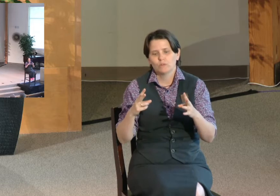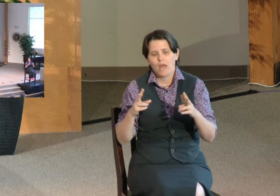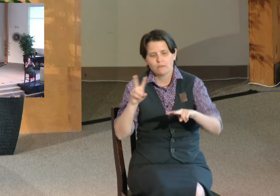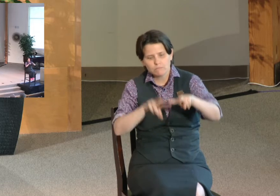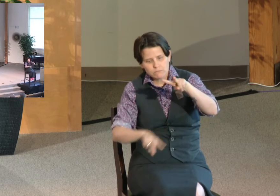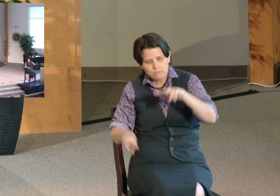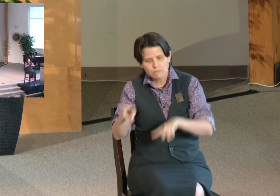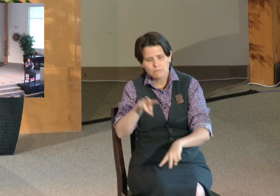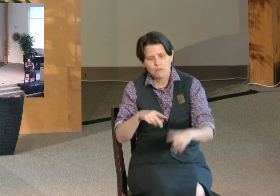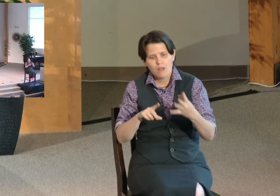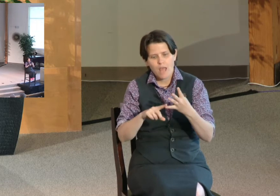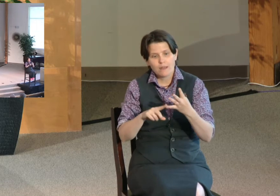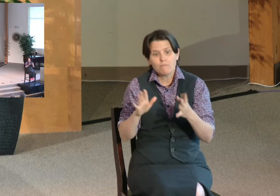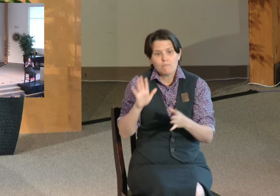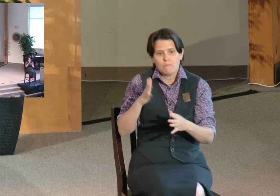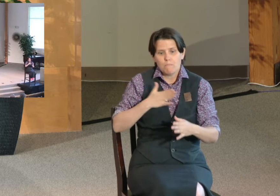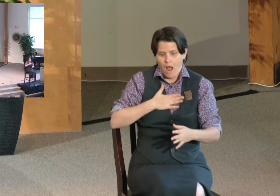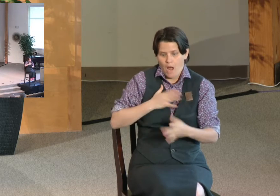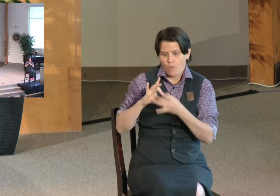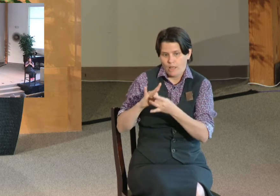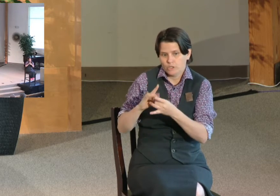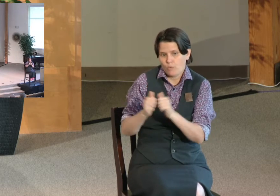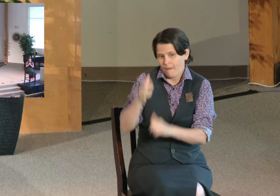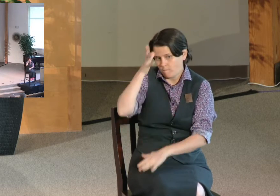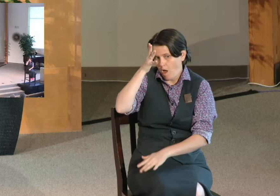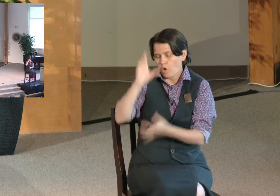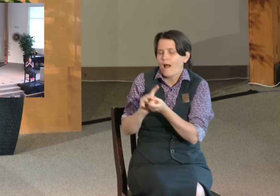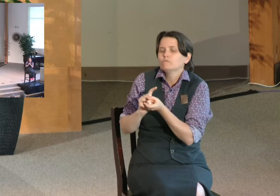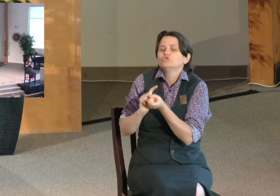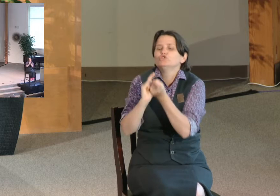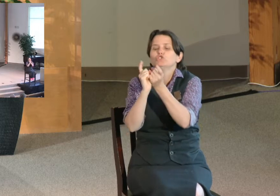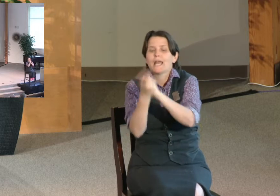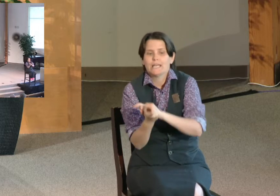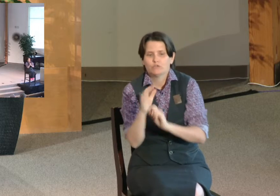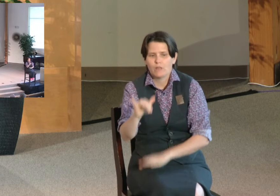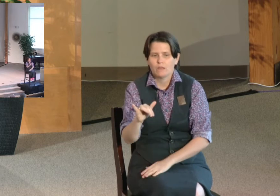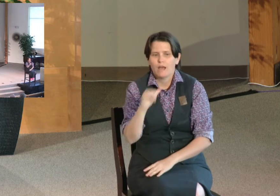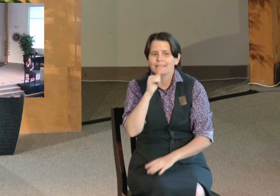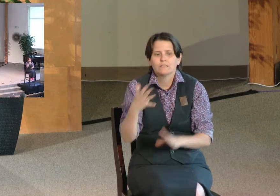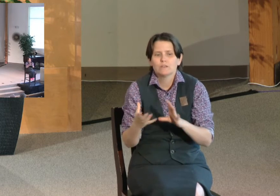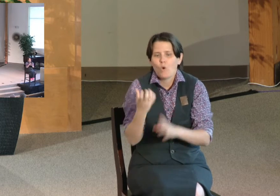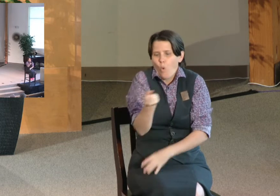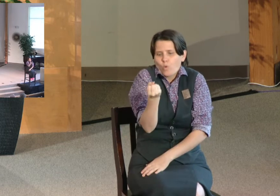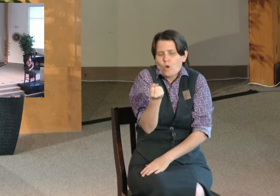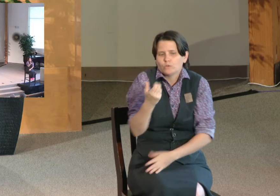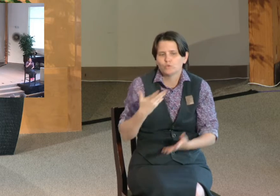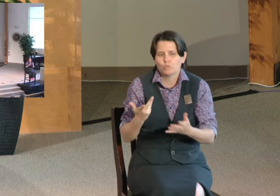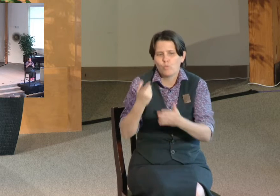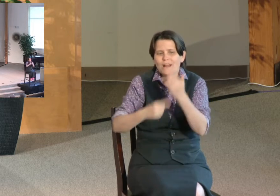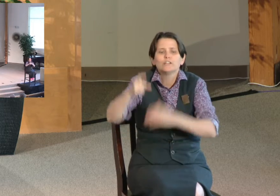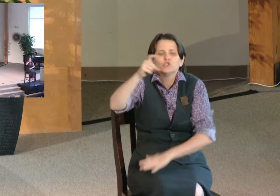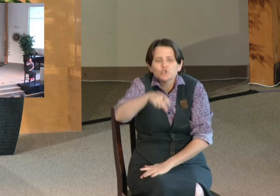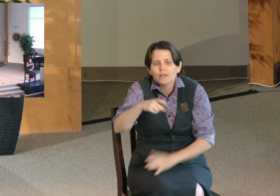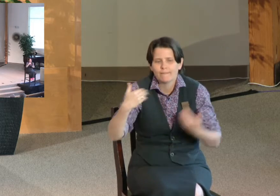I'm not holding on to what I didn't get or what I should have had or blah, blah, blah. There is none of that. And he's passed on, you know,